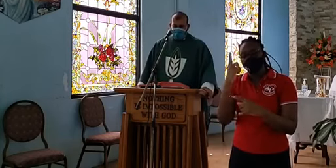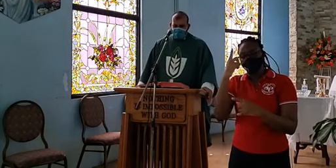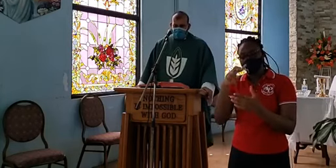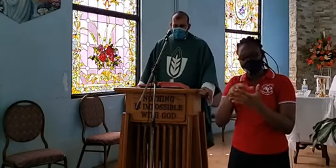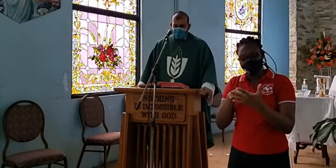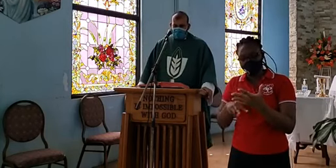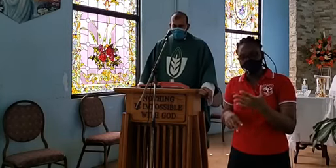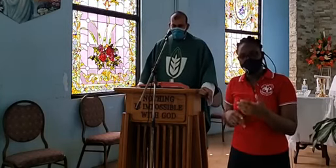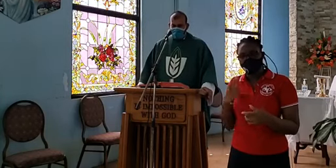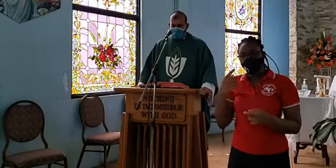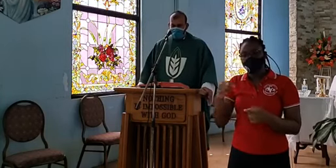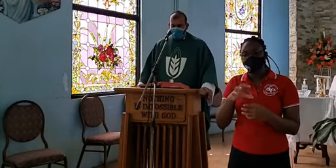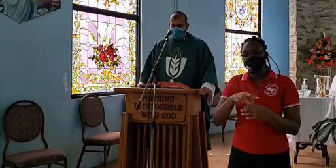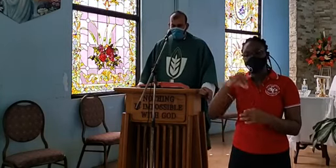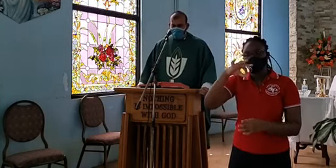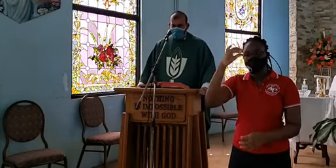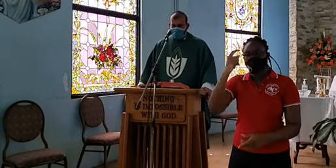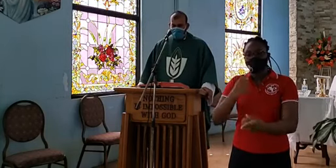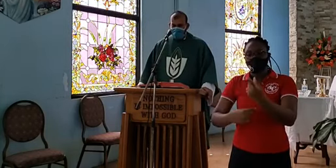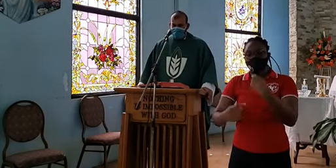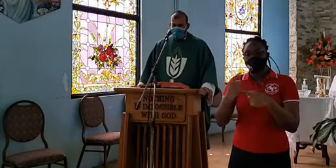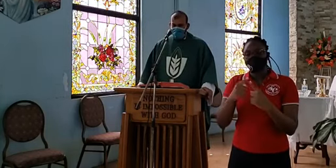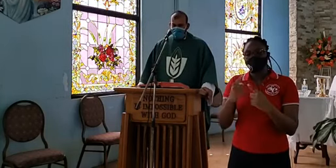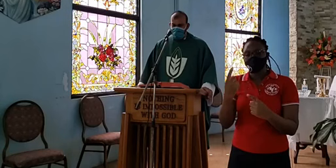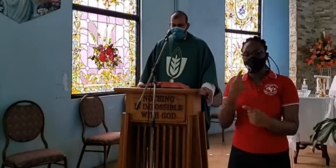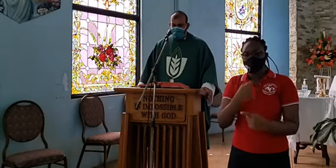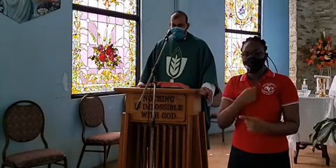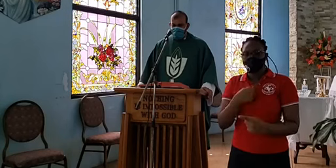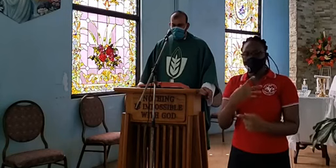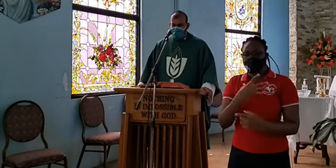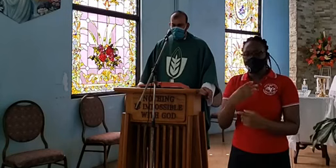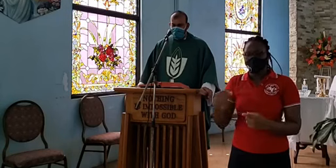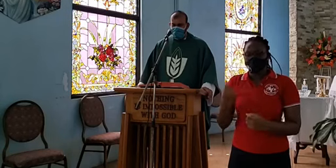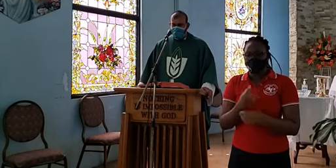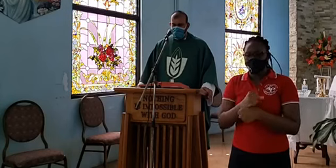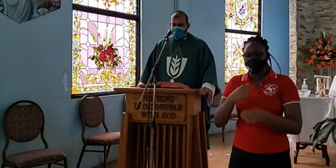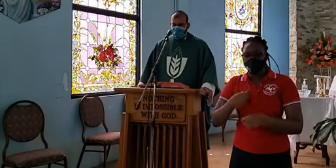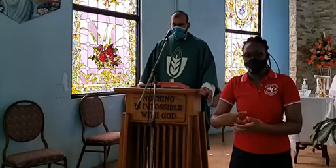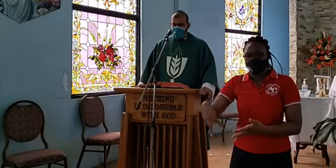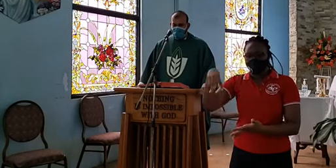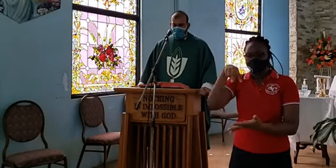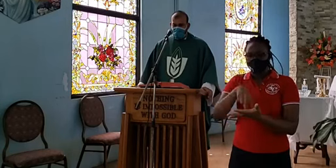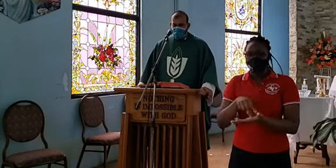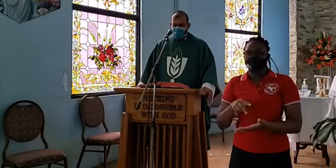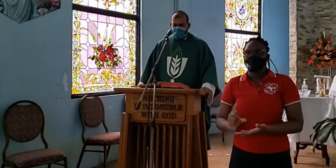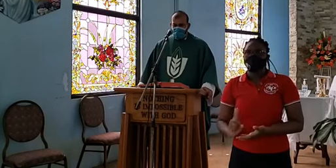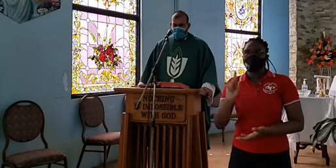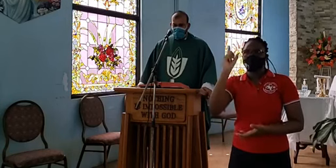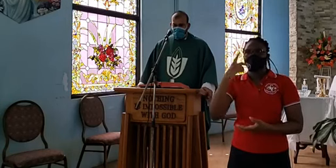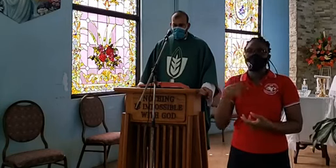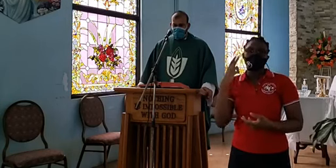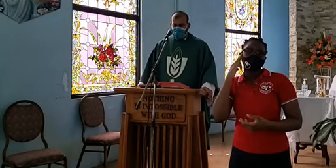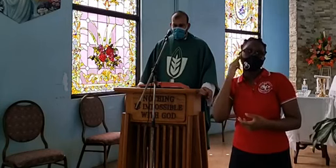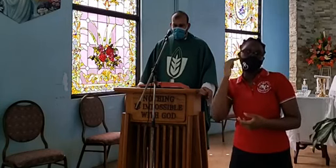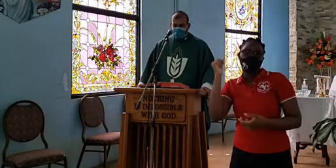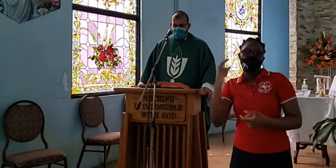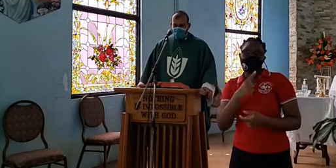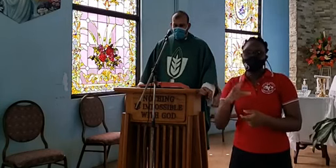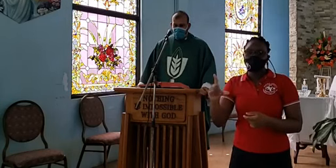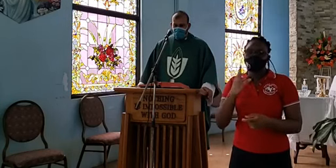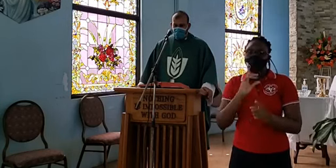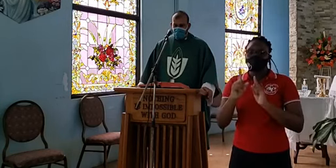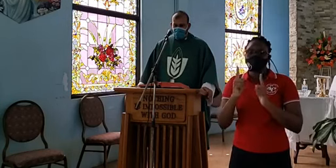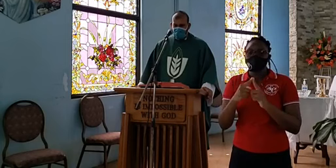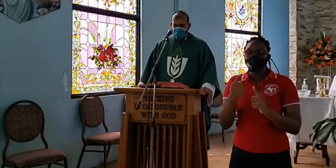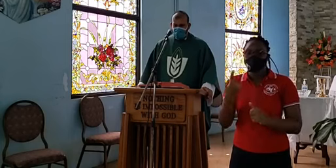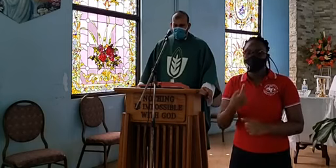reading. The Spirit came to me and made me stand up, and I heard the Lord speaking to